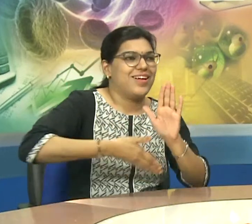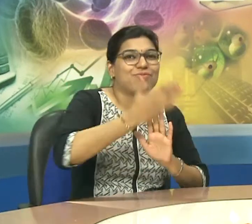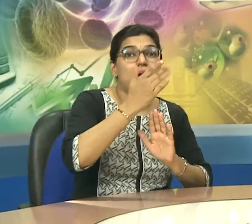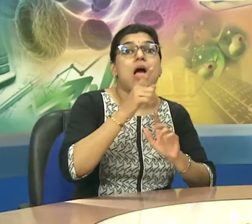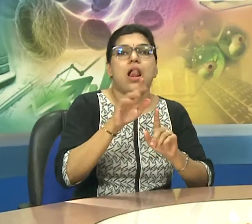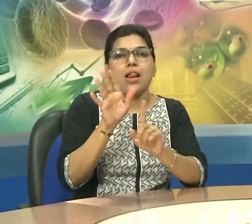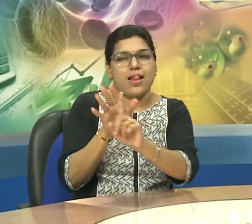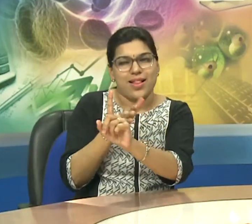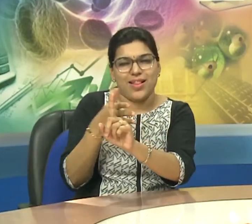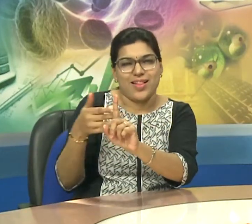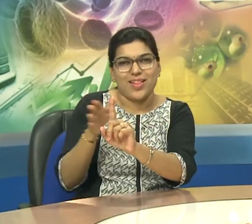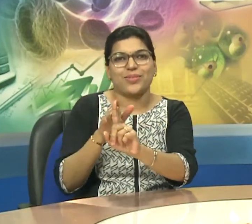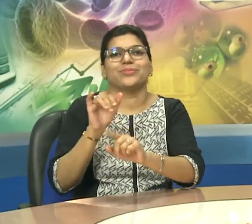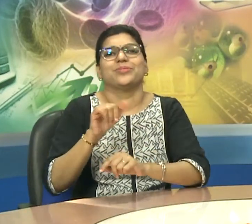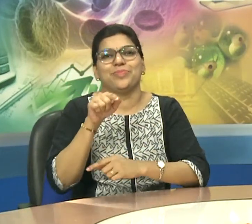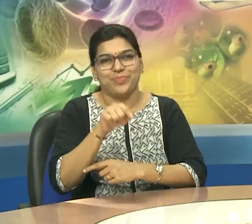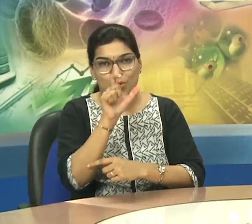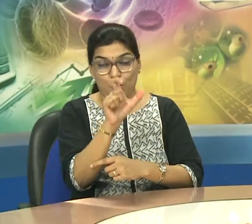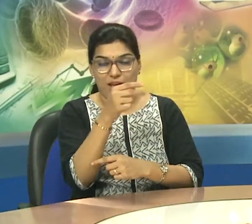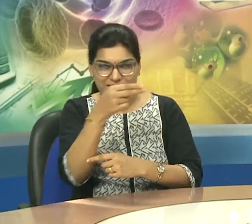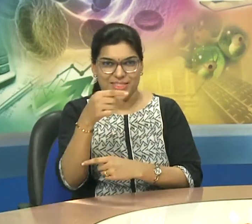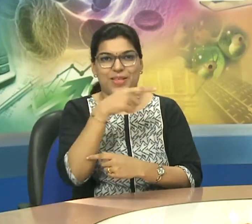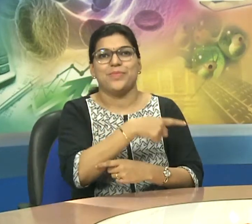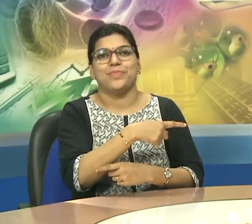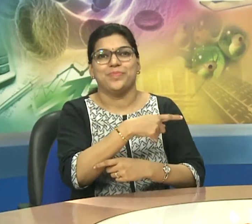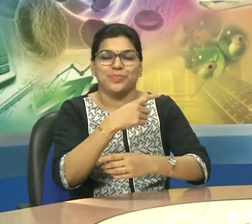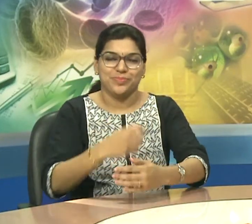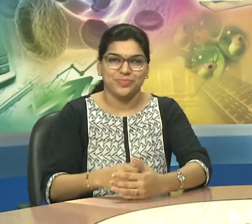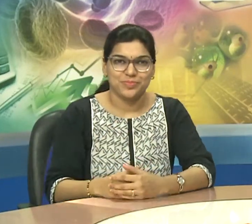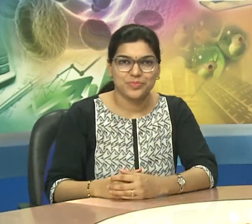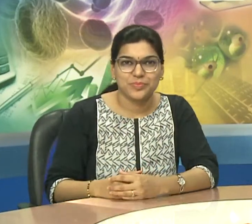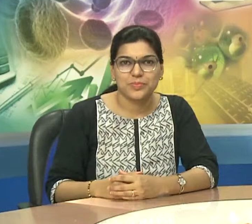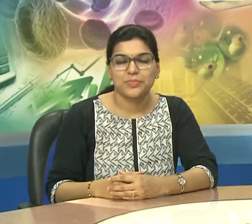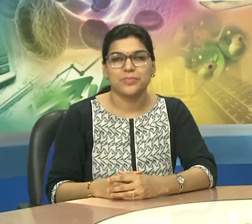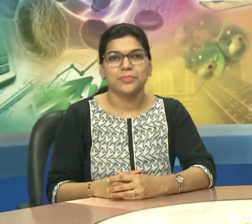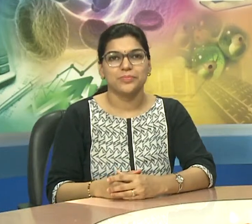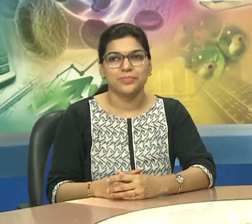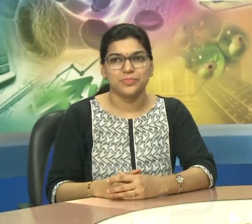buttering work plus allowing the parents to for the work is